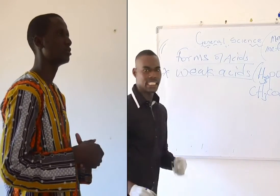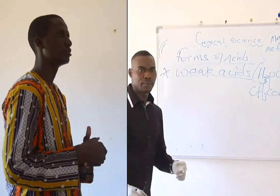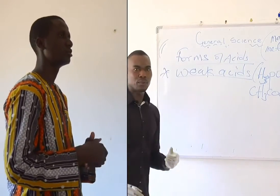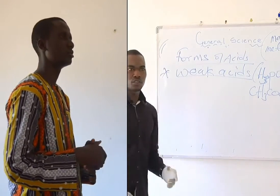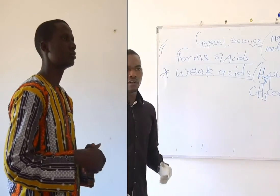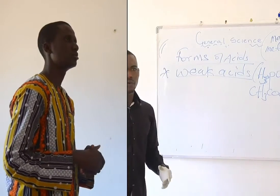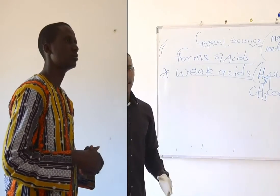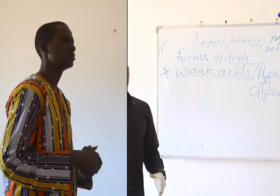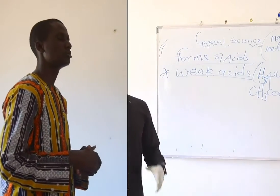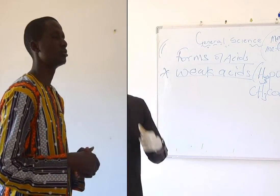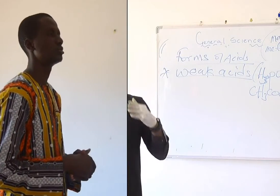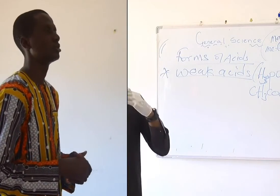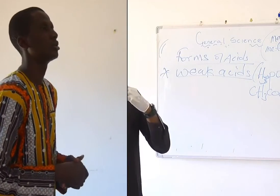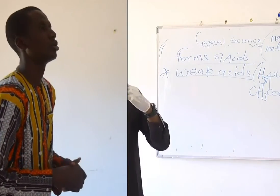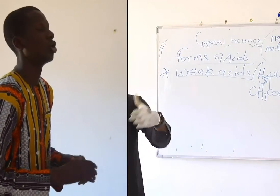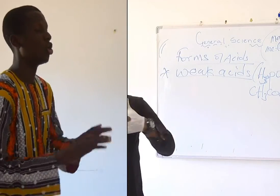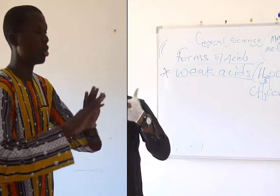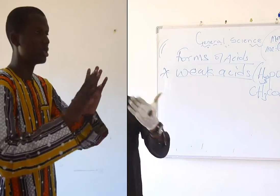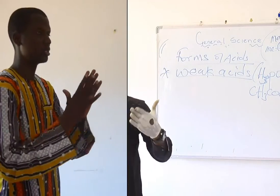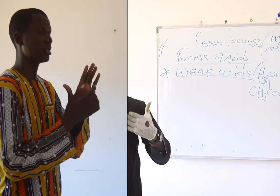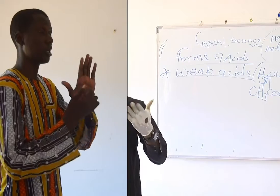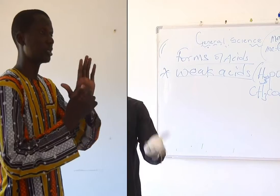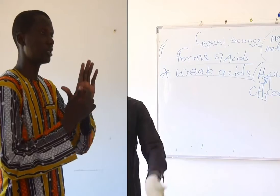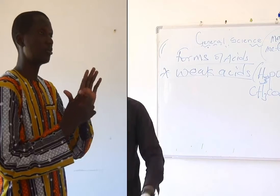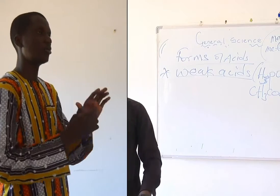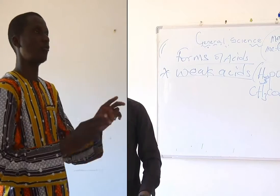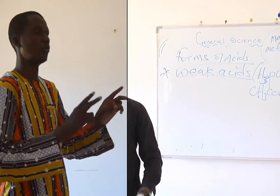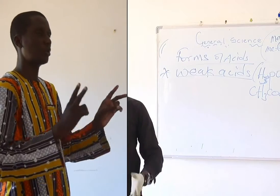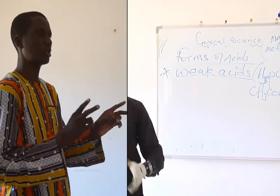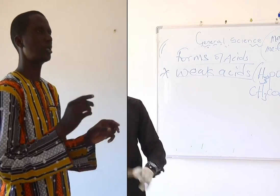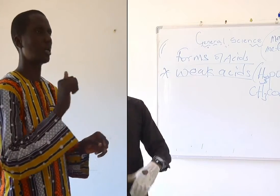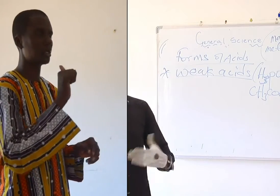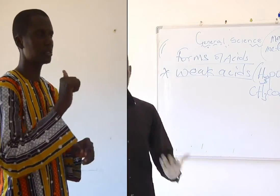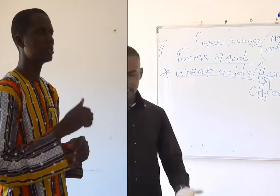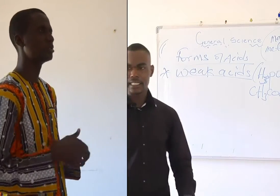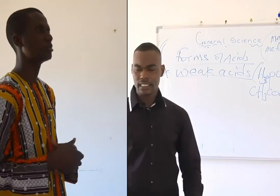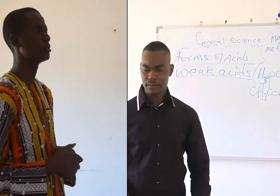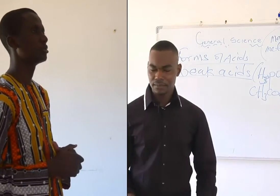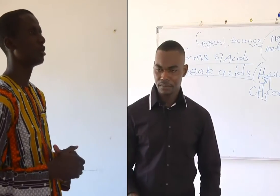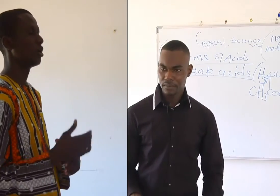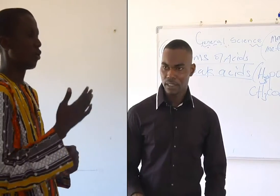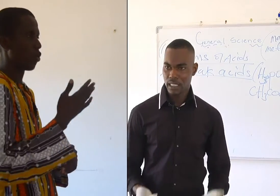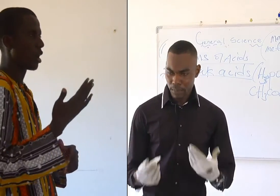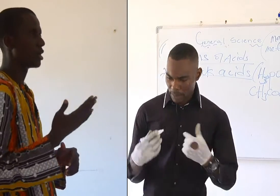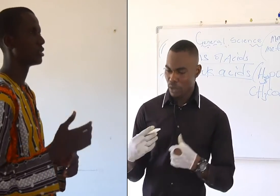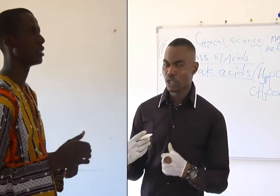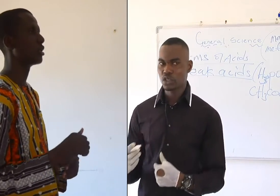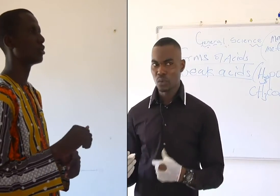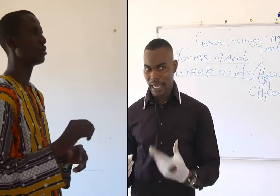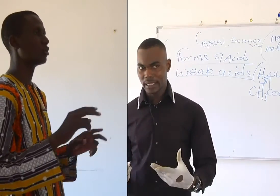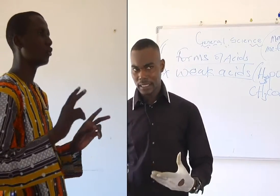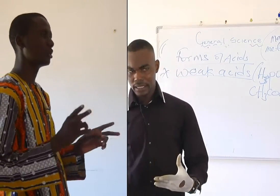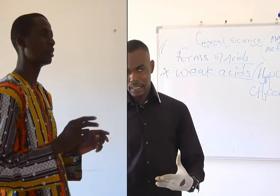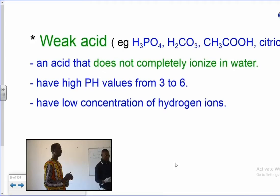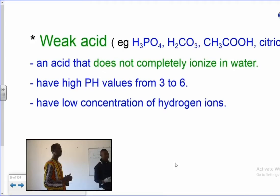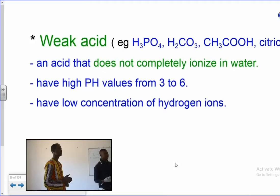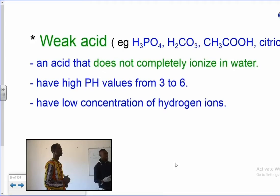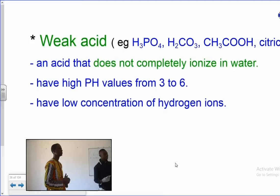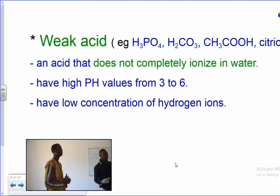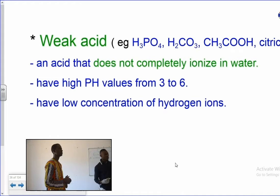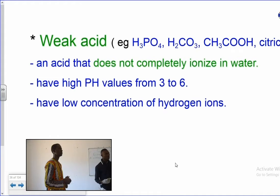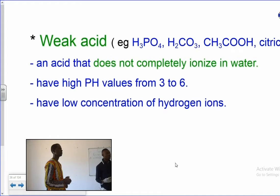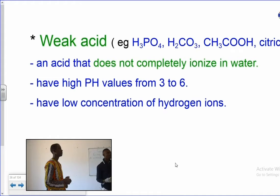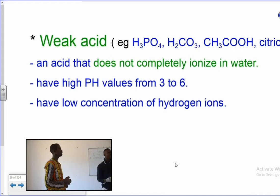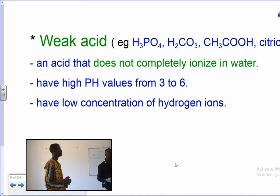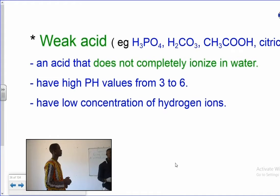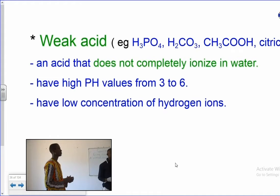are examples of what? Weak acids. And why are they weak acids? Simply because, one, they